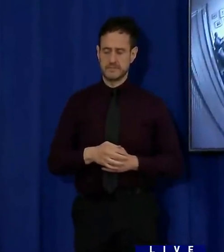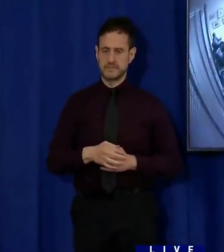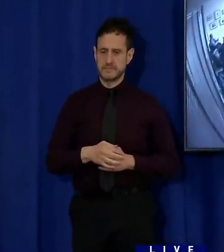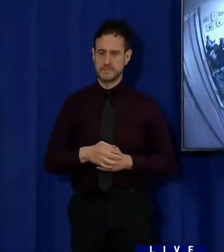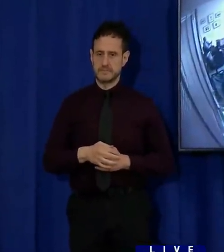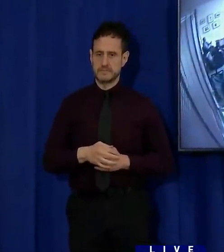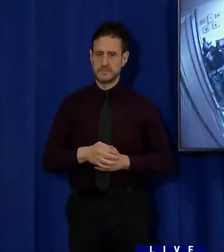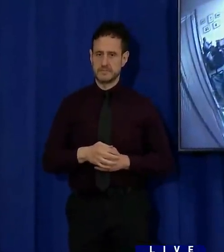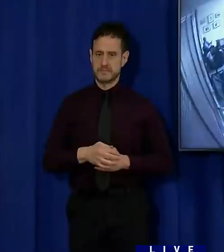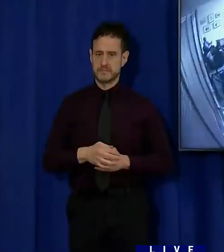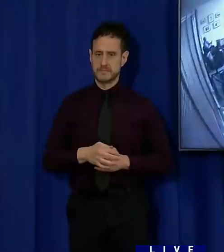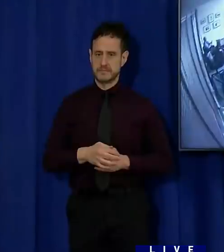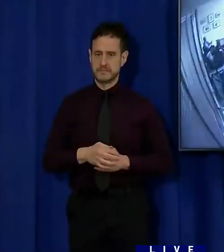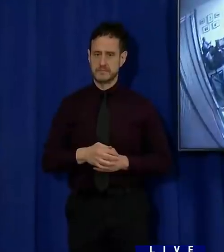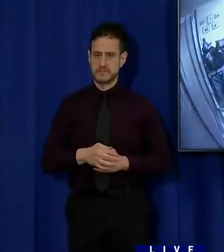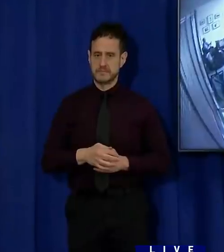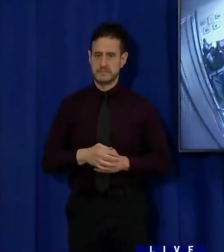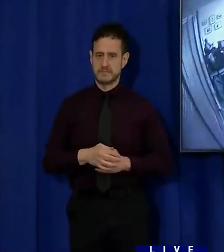of personal, but